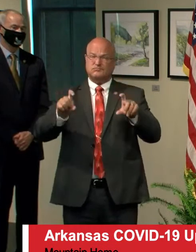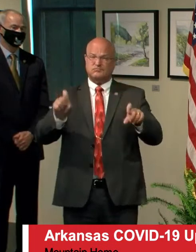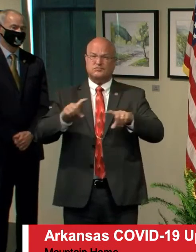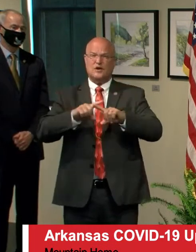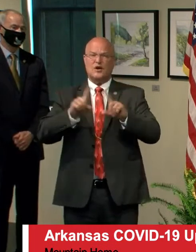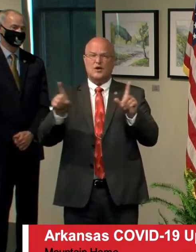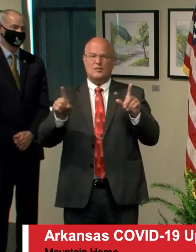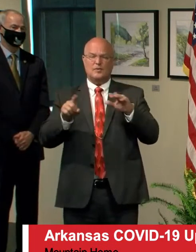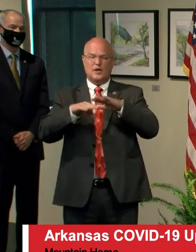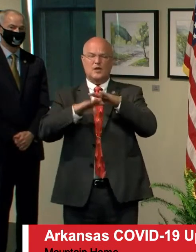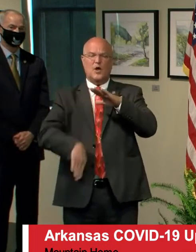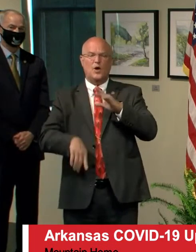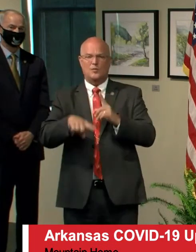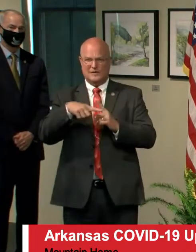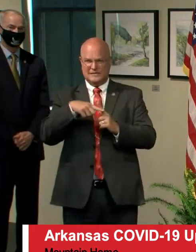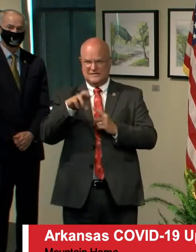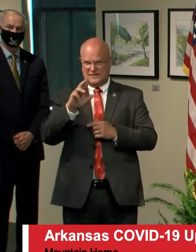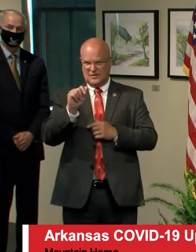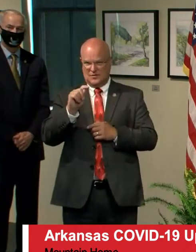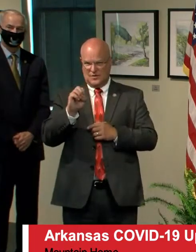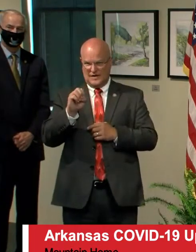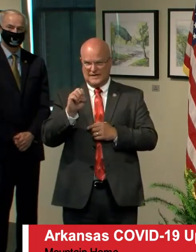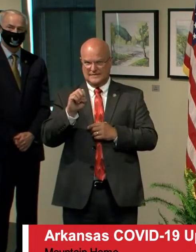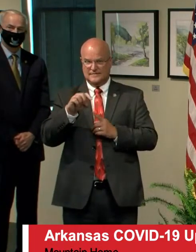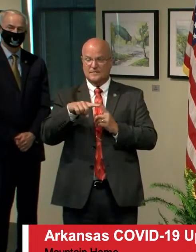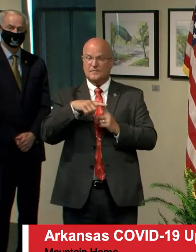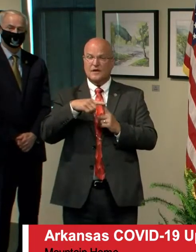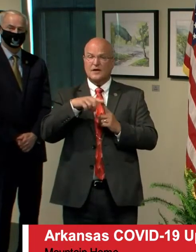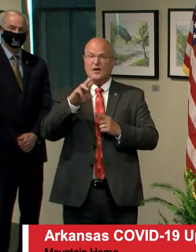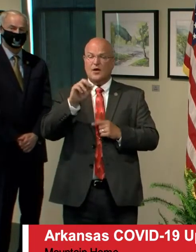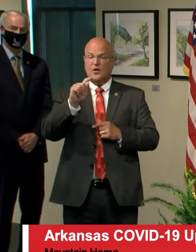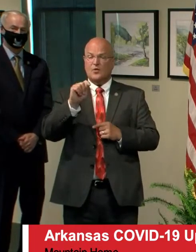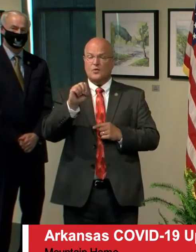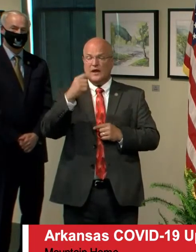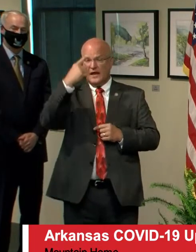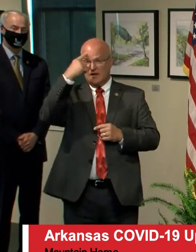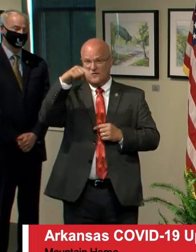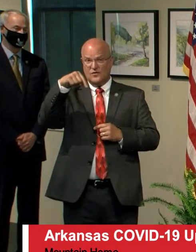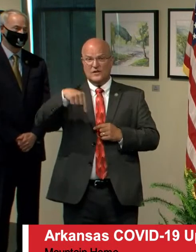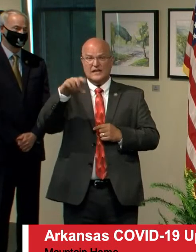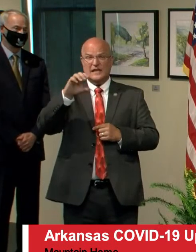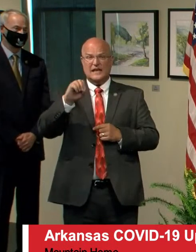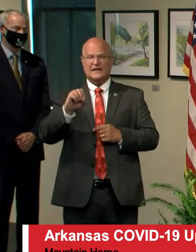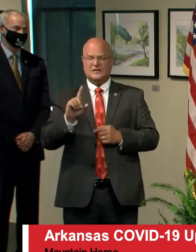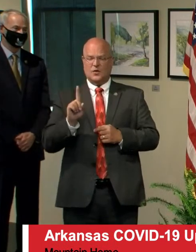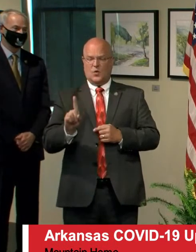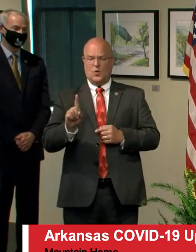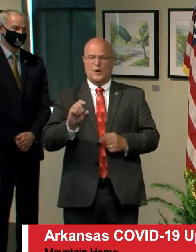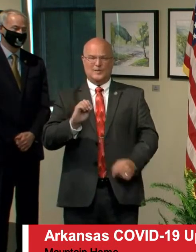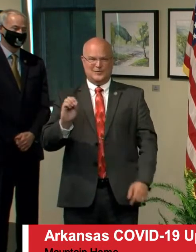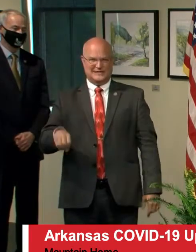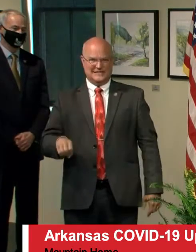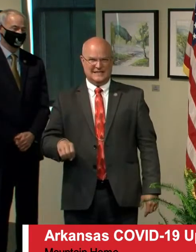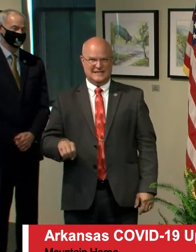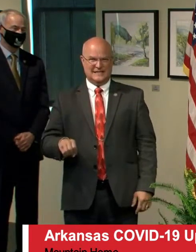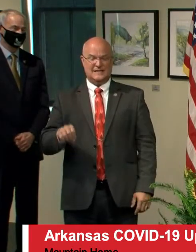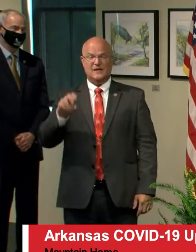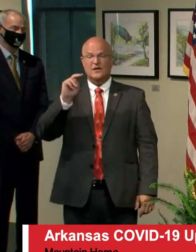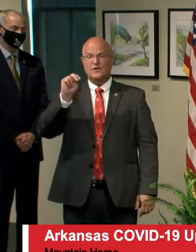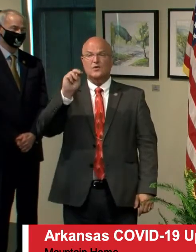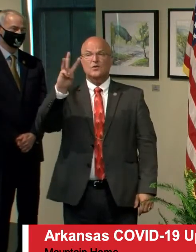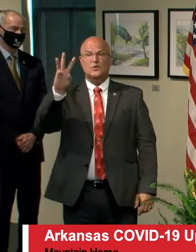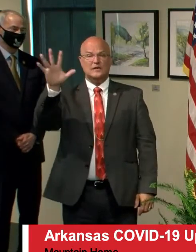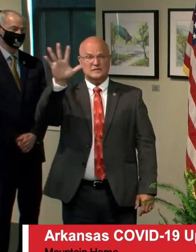but low positivity rate. Our positivity rate for Baxter County has only been 1%. For